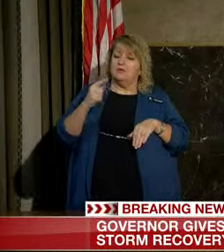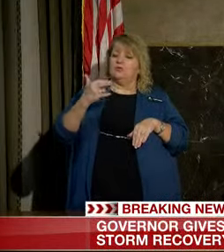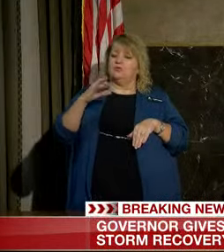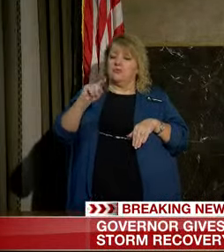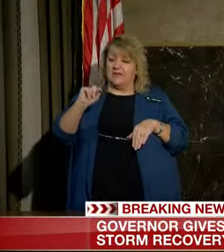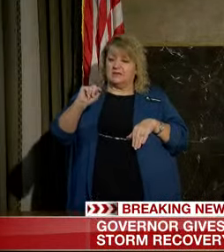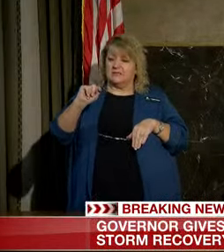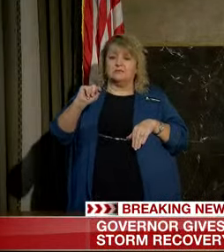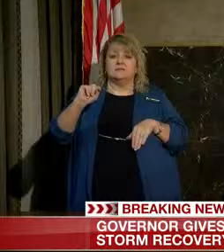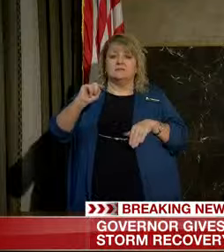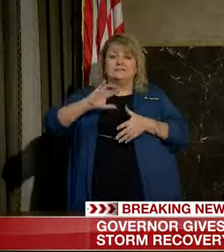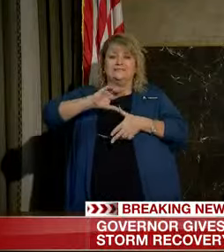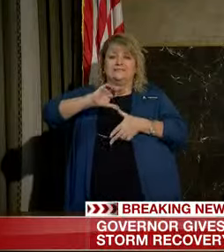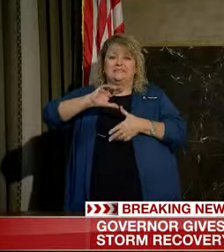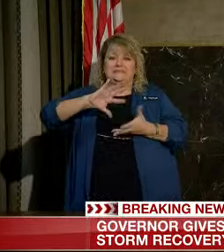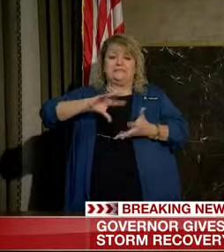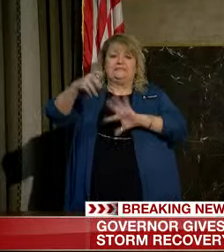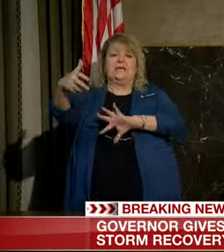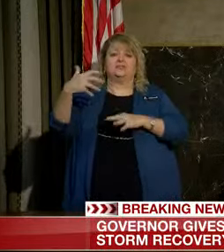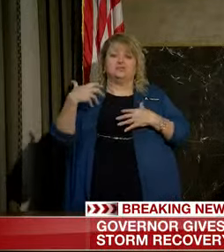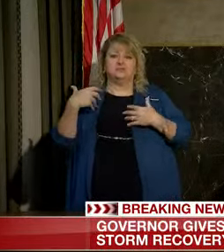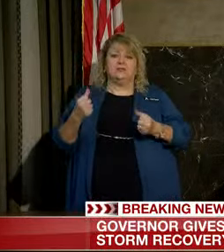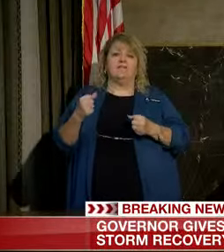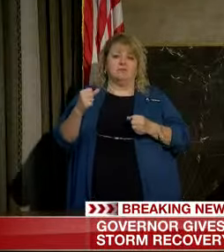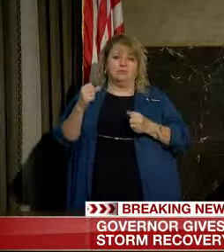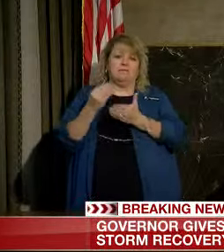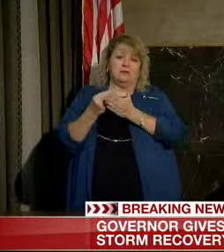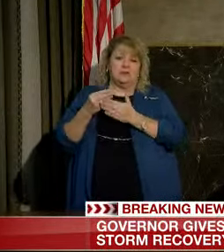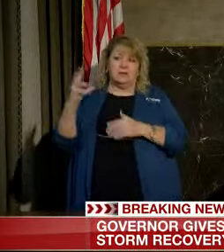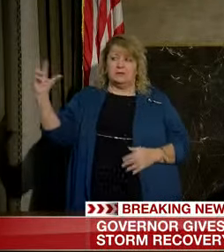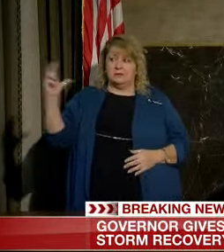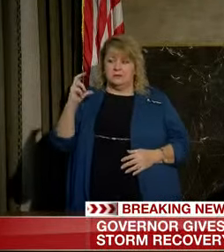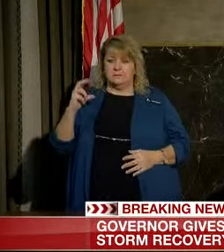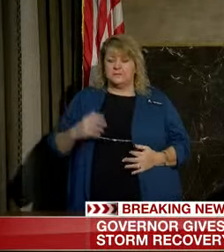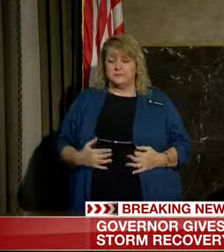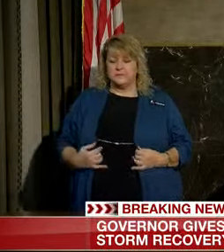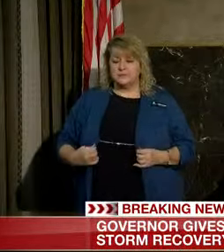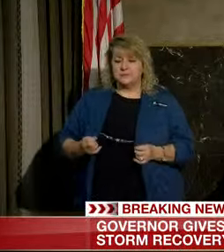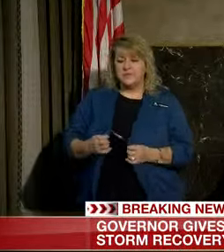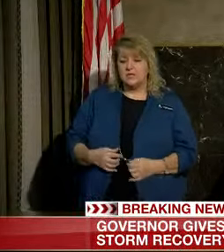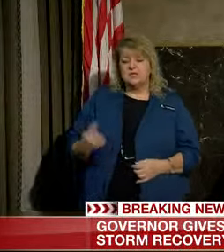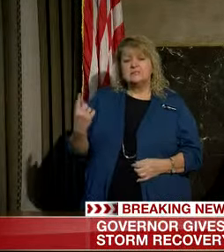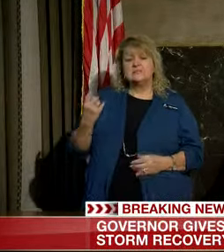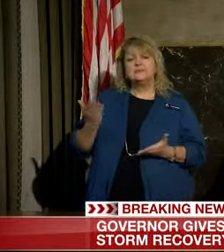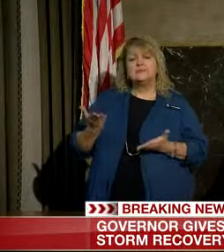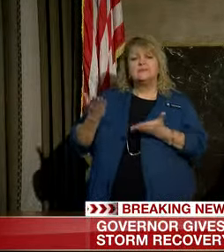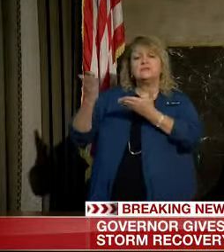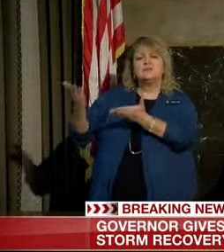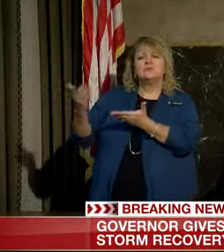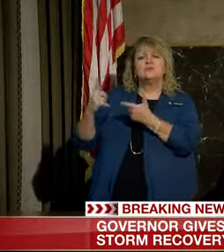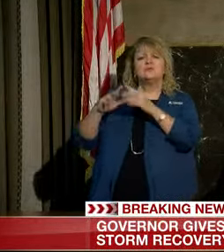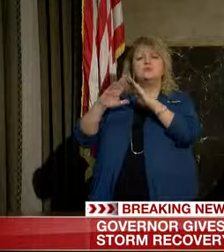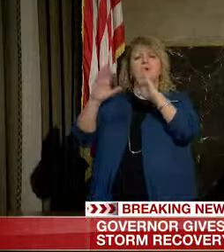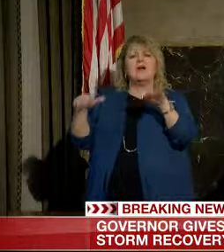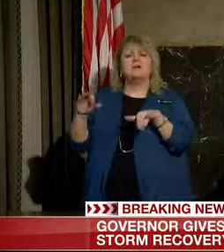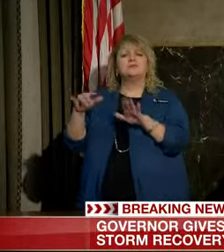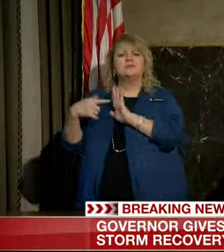I know that while I was in Congress last week, an instrument was introduced in the House that would